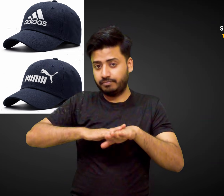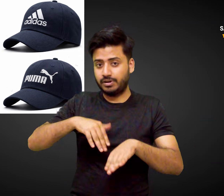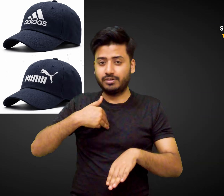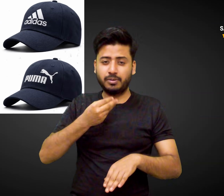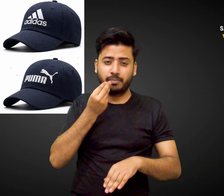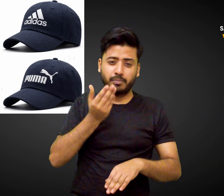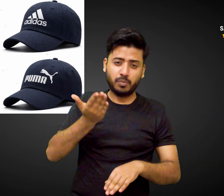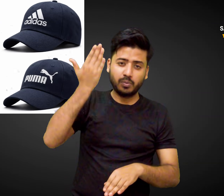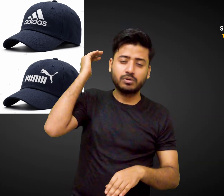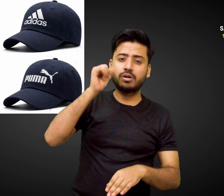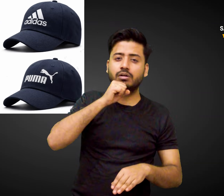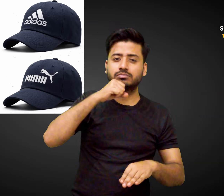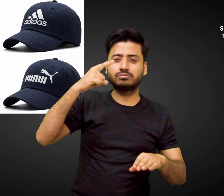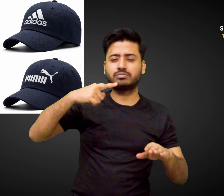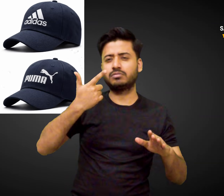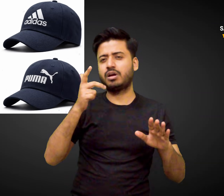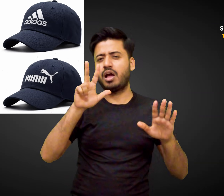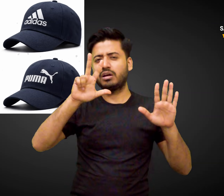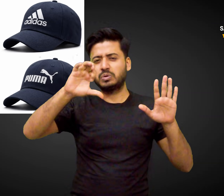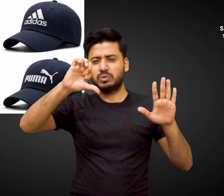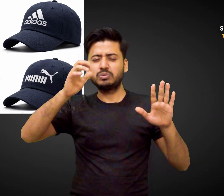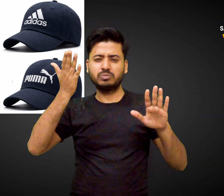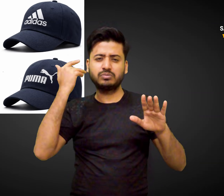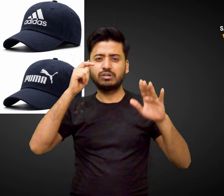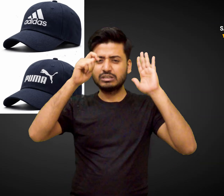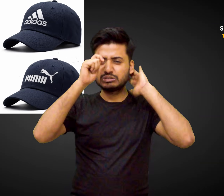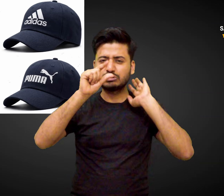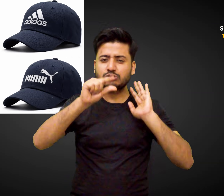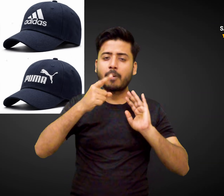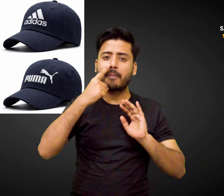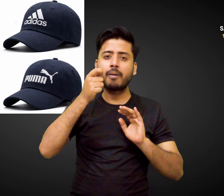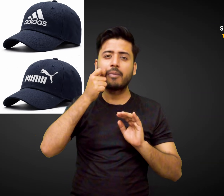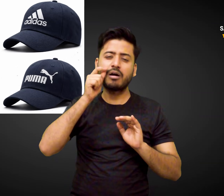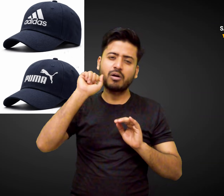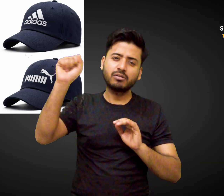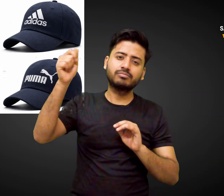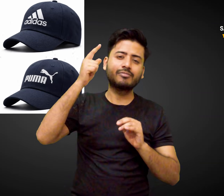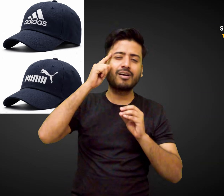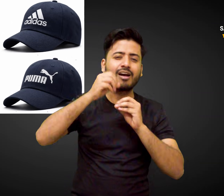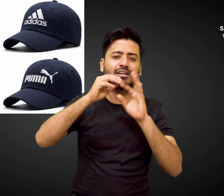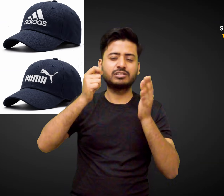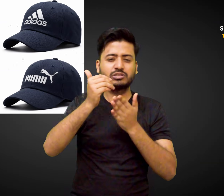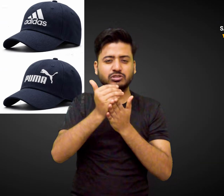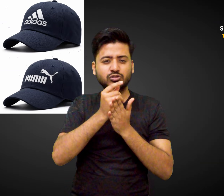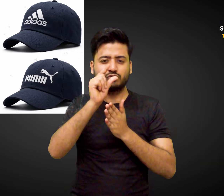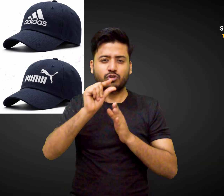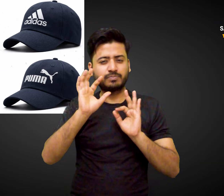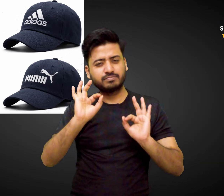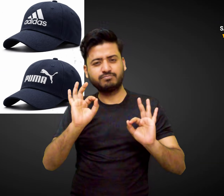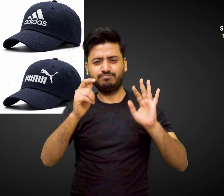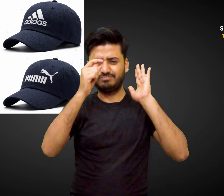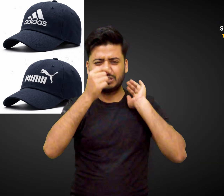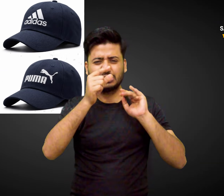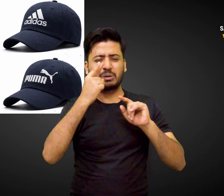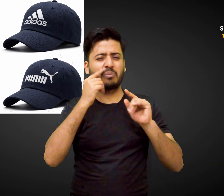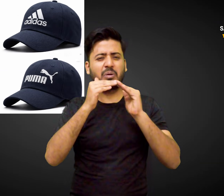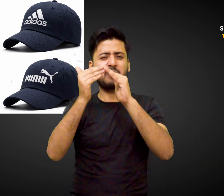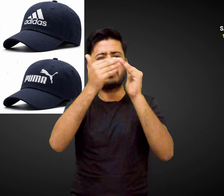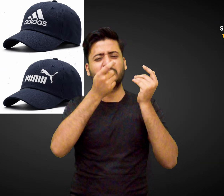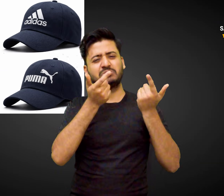and oxidation. Caps trap oils and old hair products against the skin. When these oxidize, they can irritate the scalp and